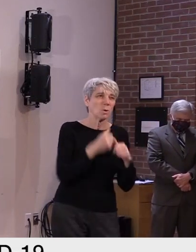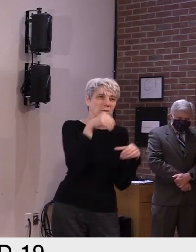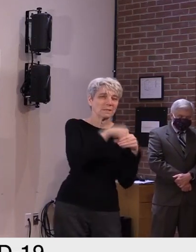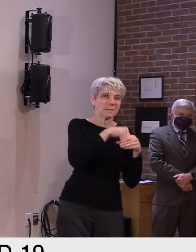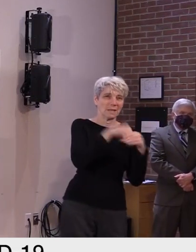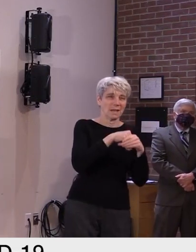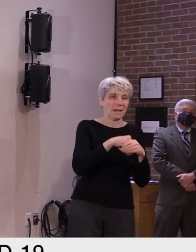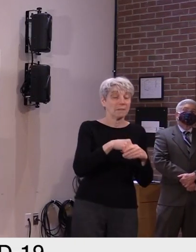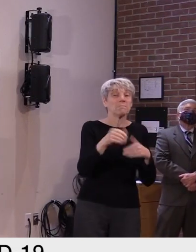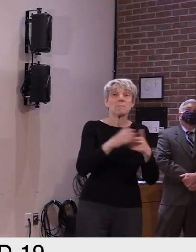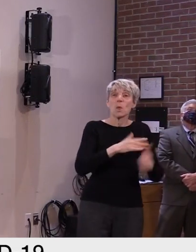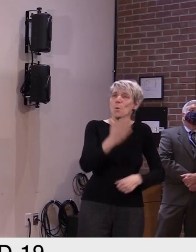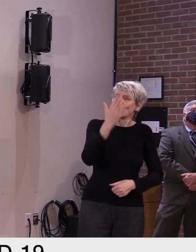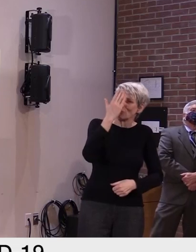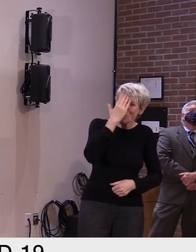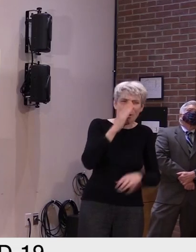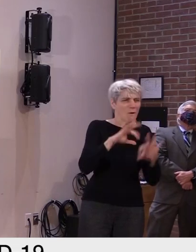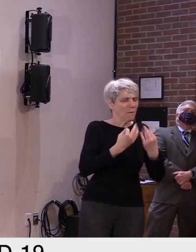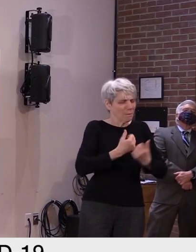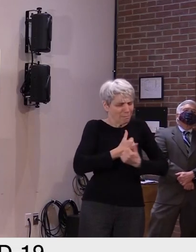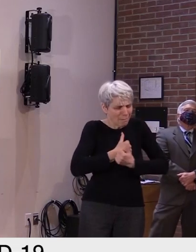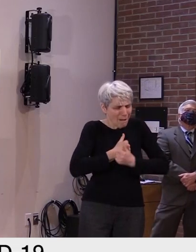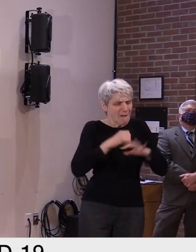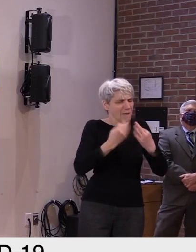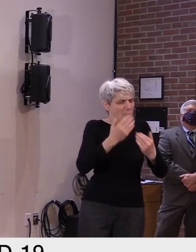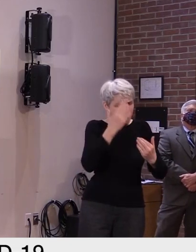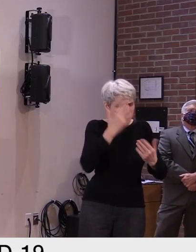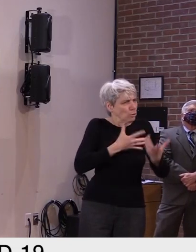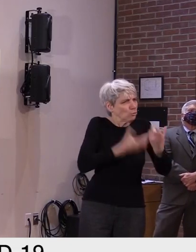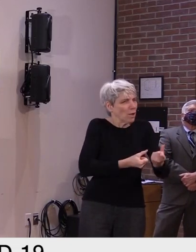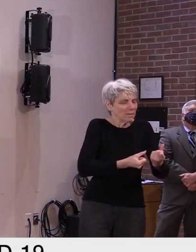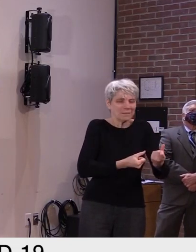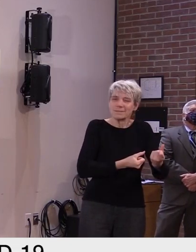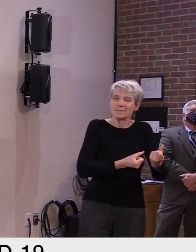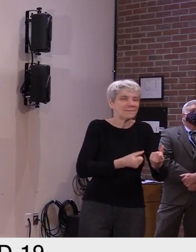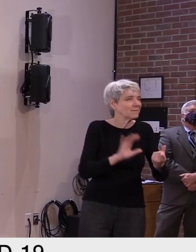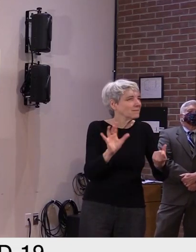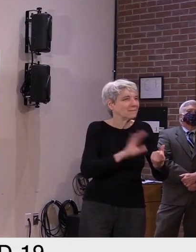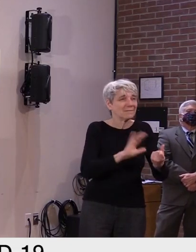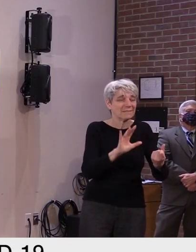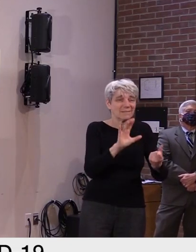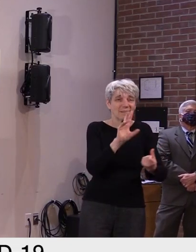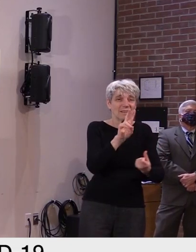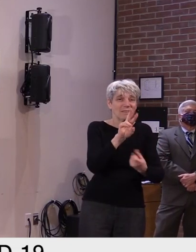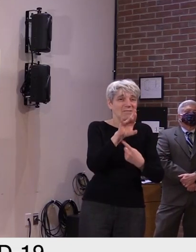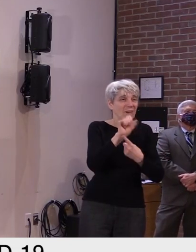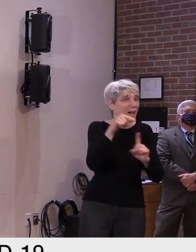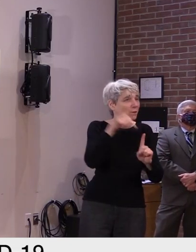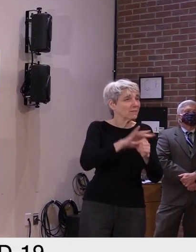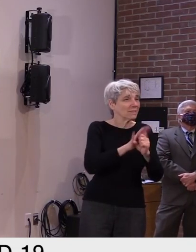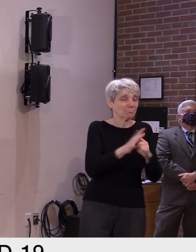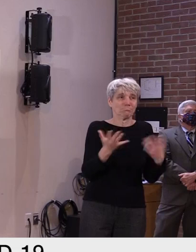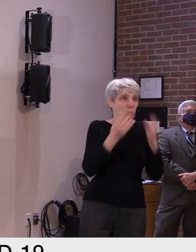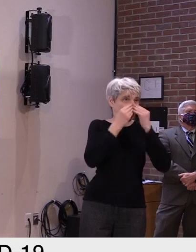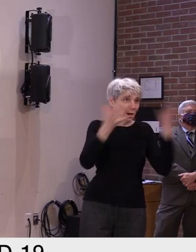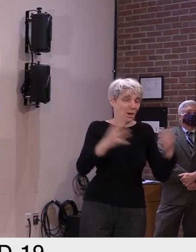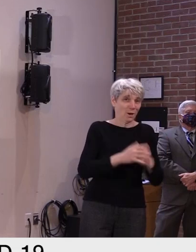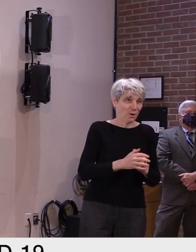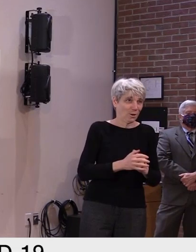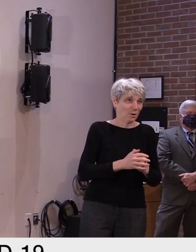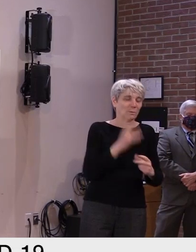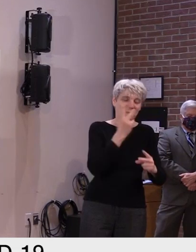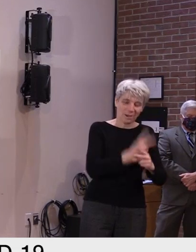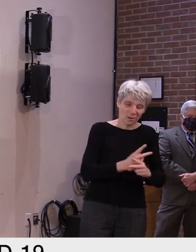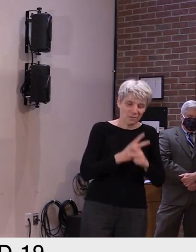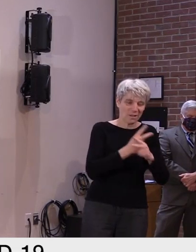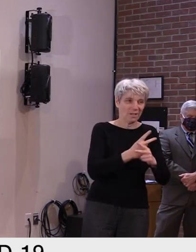each other's possible unintended exposure to the virus. And finally, take a hard line if you're not feeling